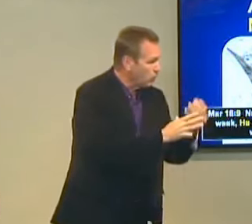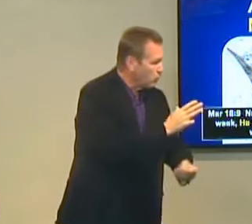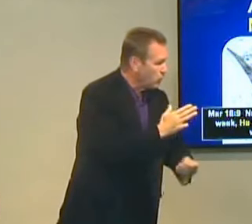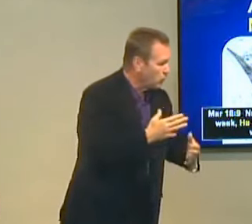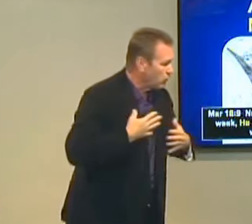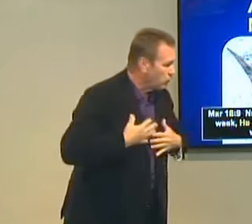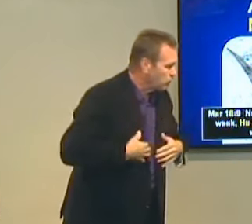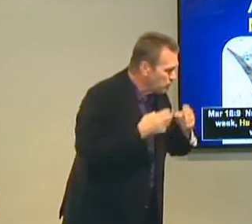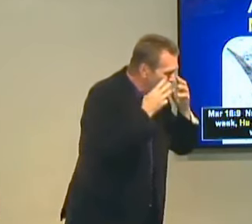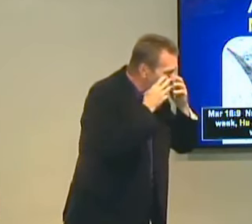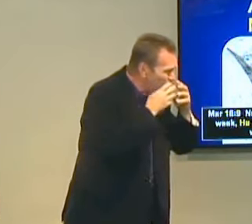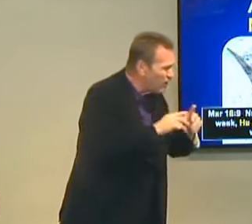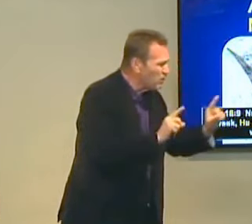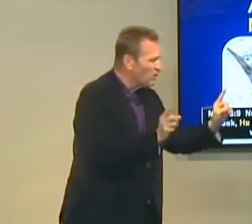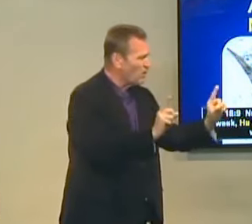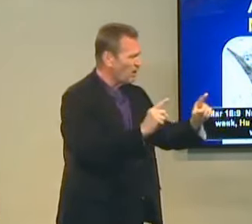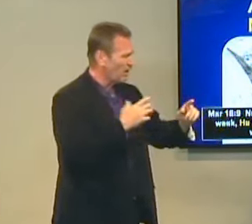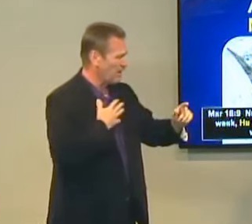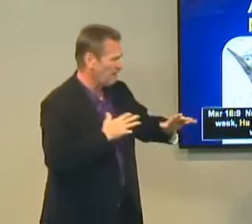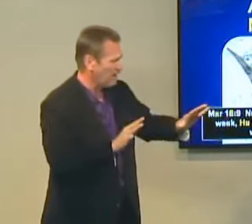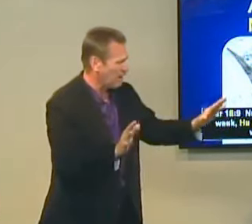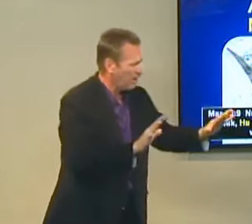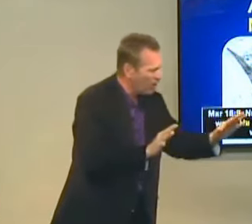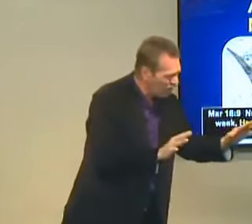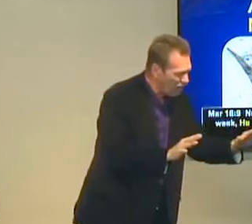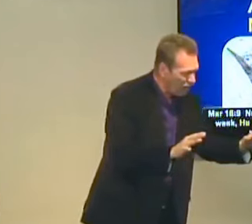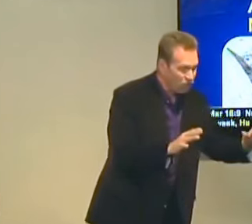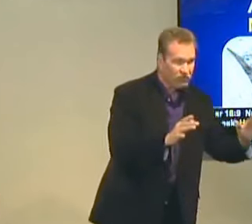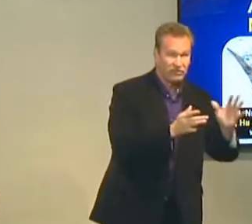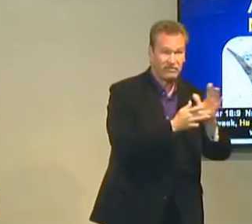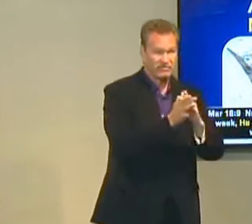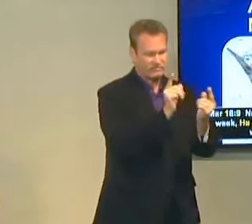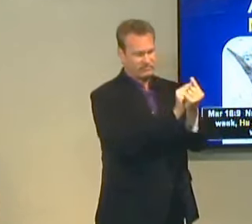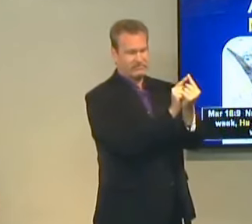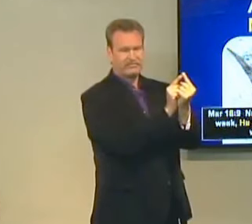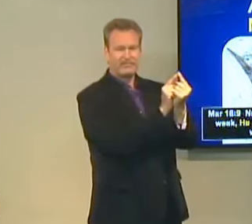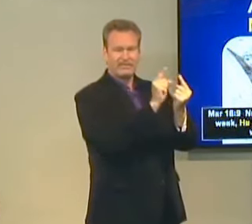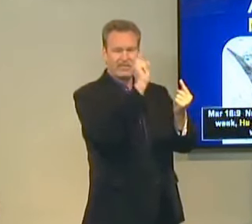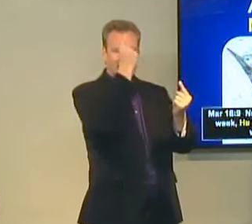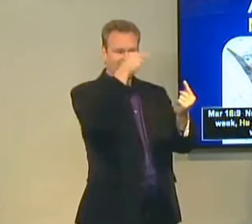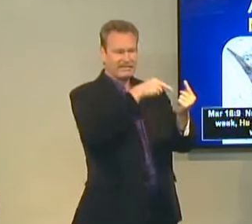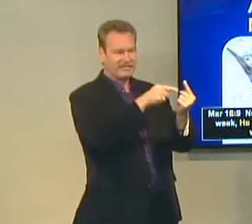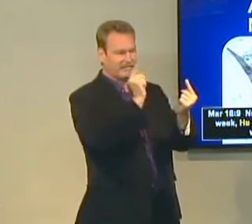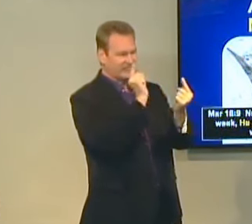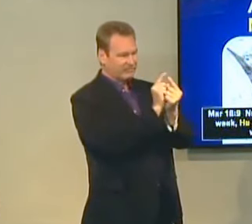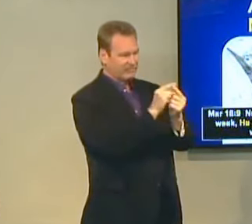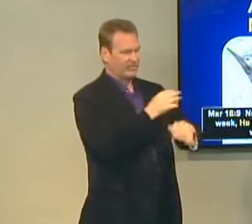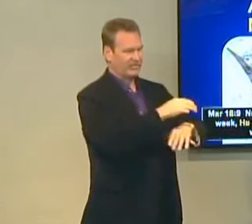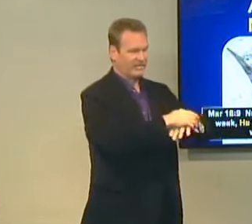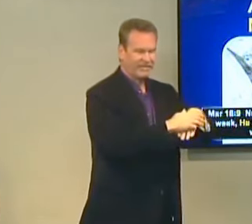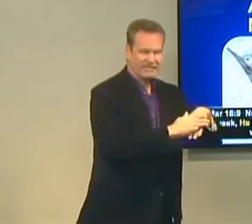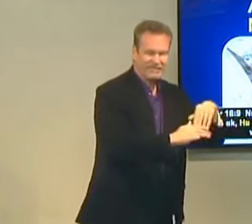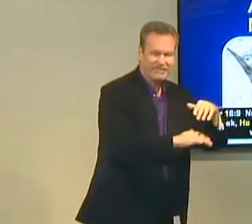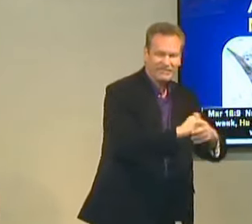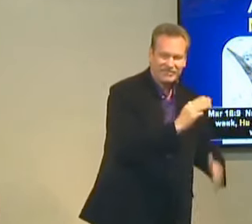So when she saw that Jesus' body was not in the tomb. She was distraught and didn't get to cry. But Jesus came and met her first